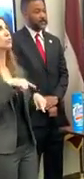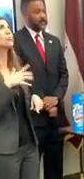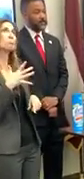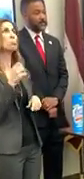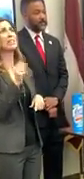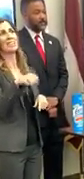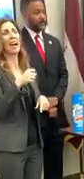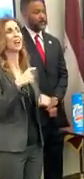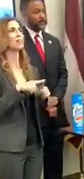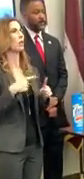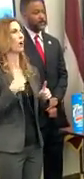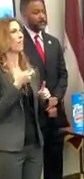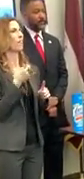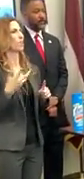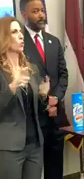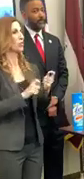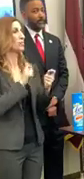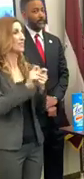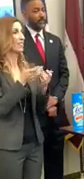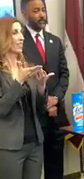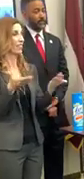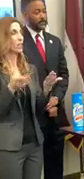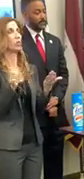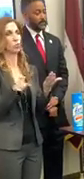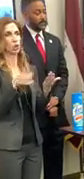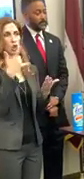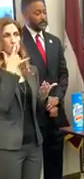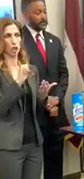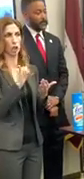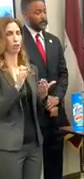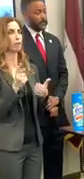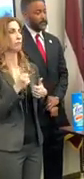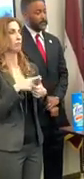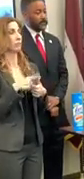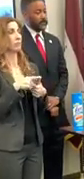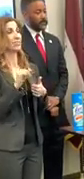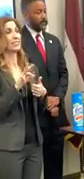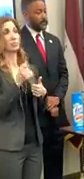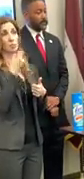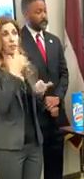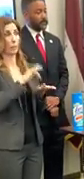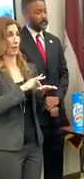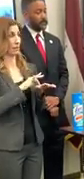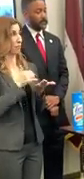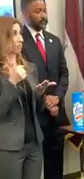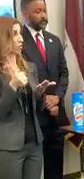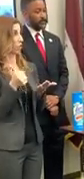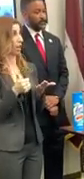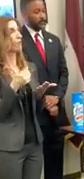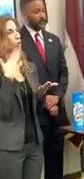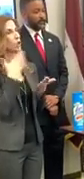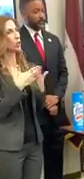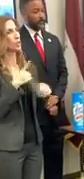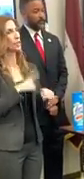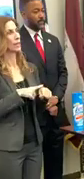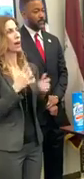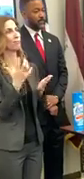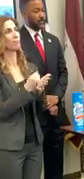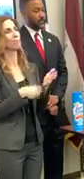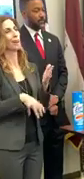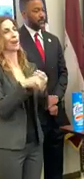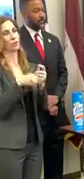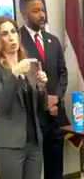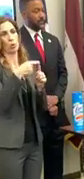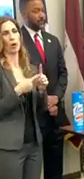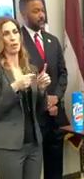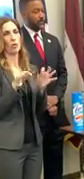yes, but I have a few specific things of what that should be. First of all, if you take any medications, this would be a good time to get an extra